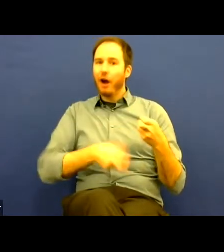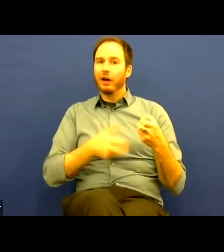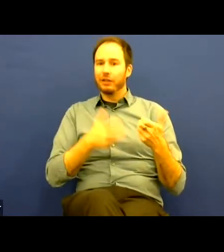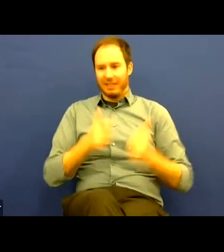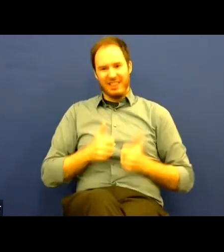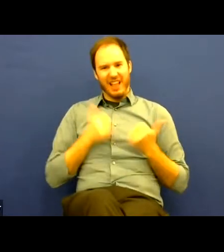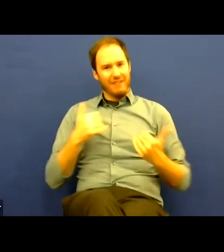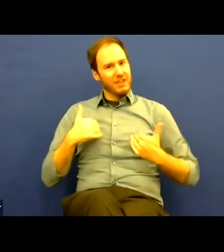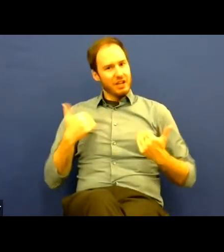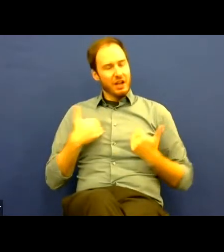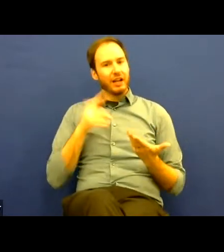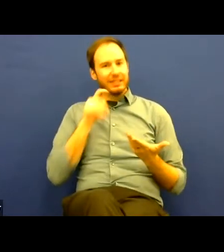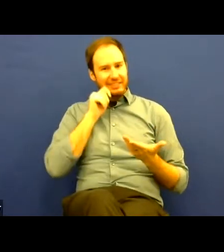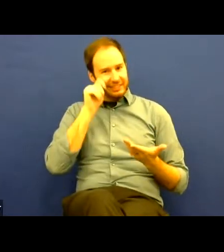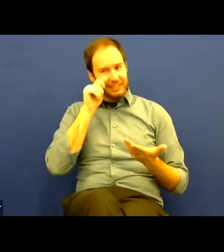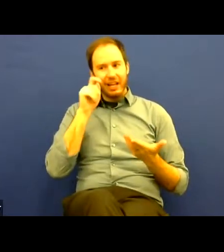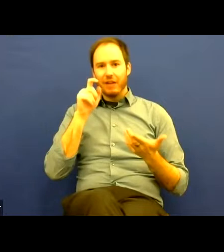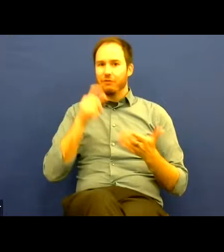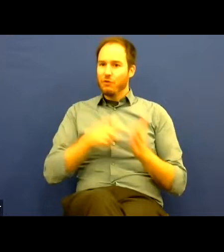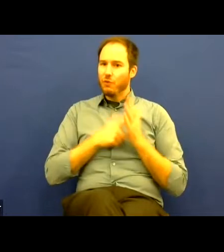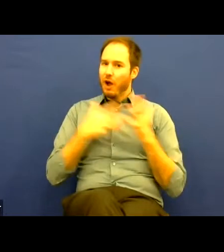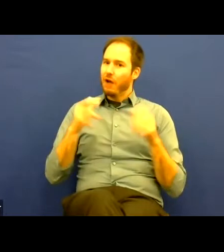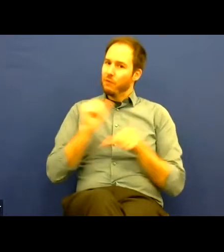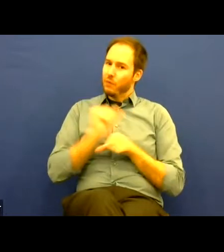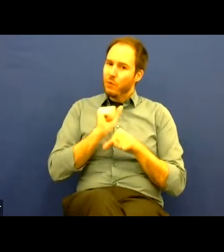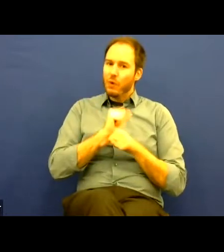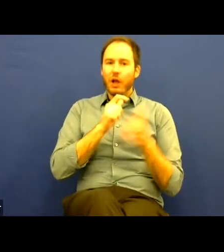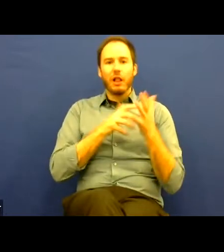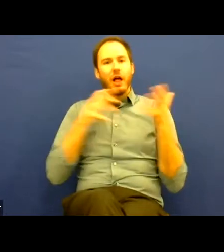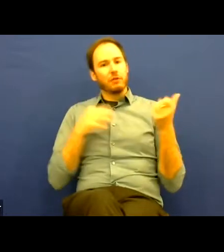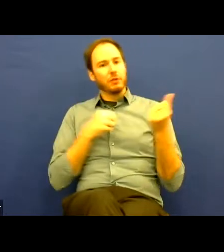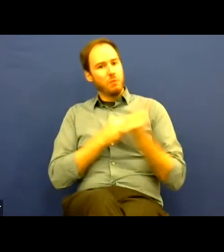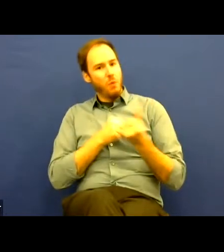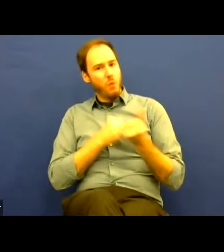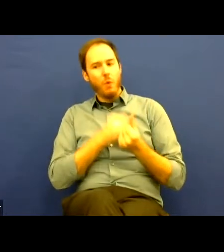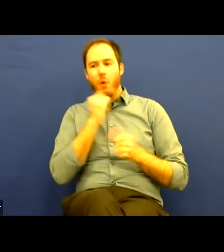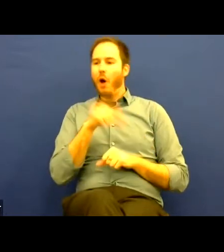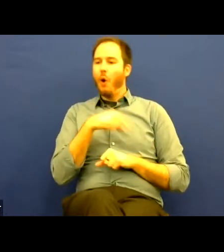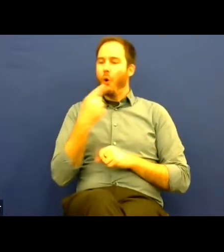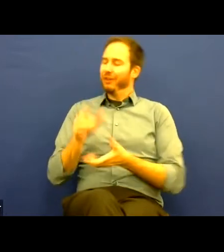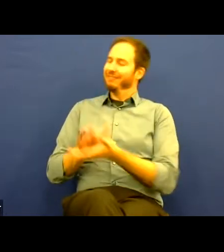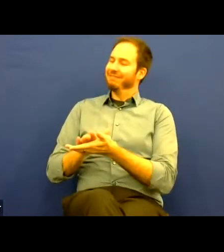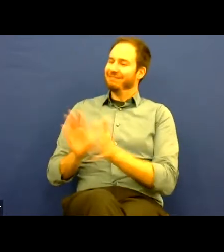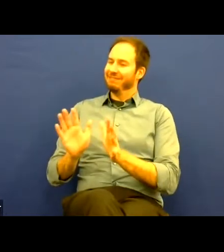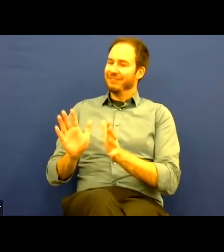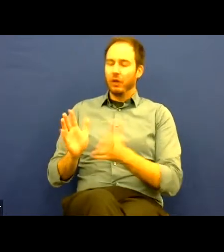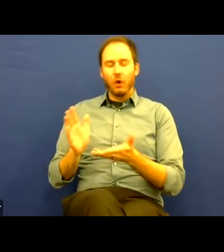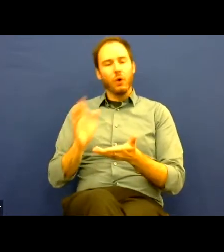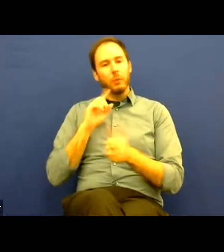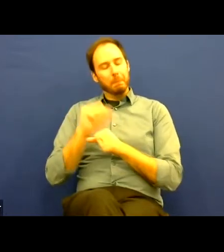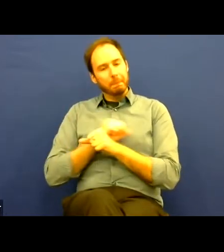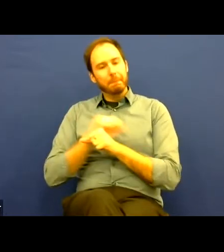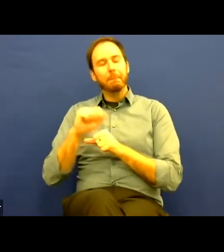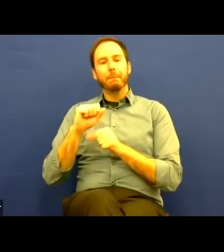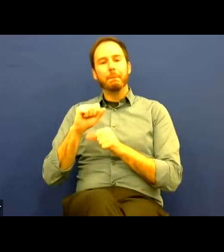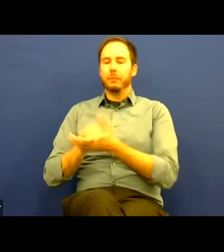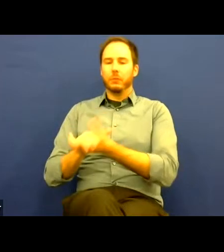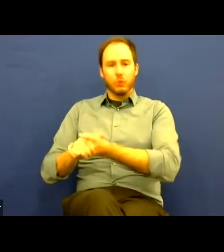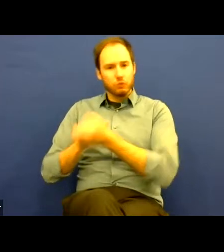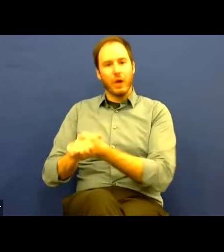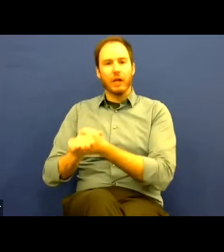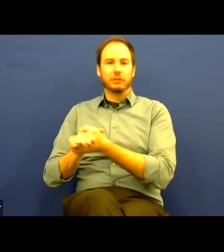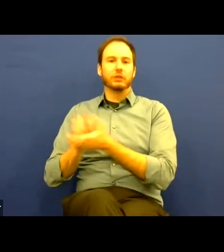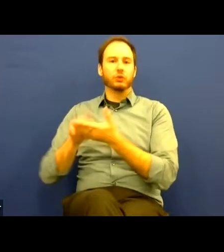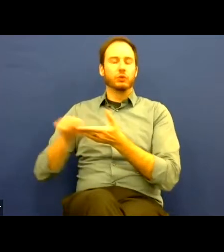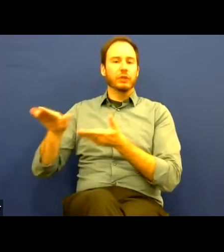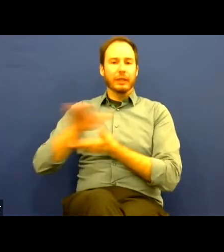of work as well as a support system. So this is not just a congratulations to Ryan, but also a congratulations to